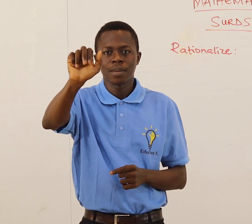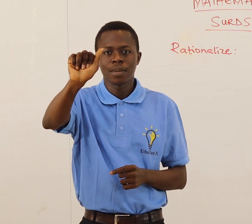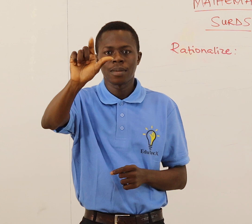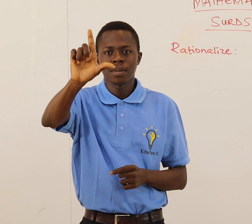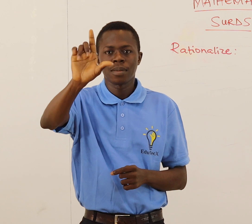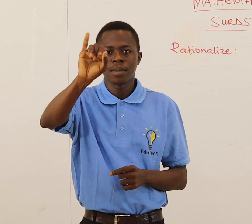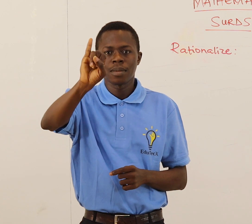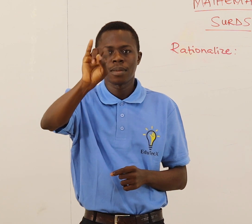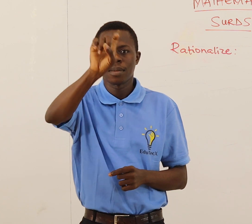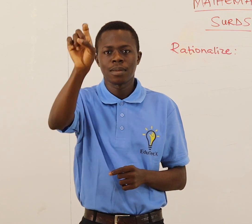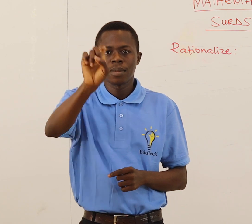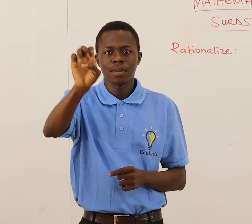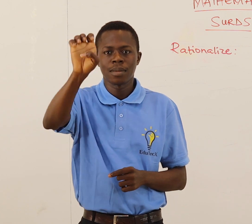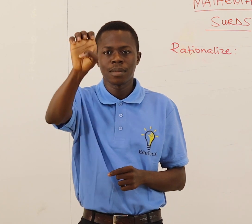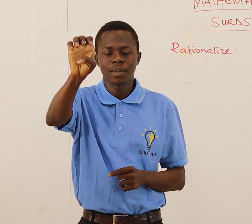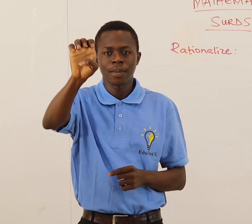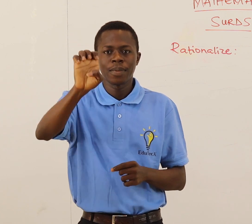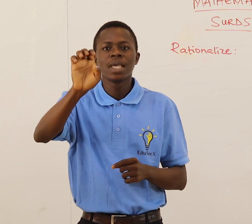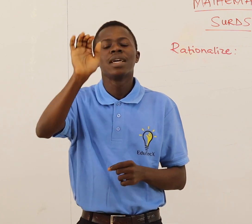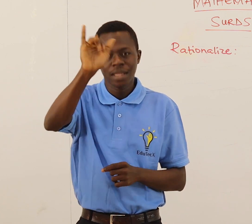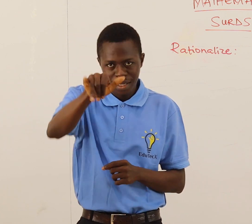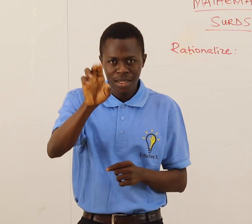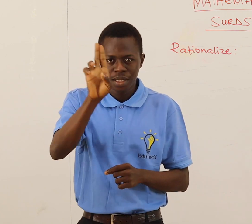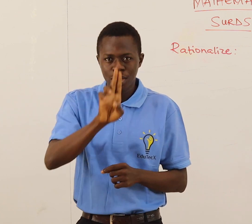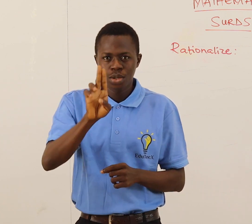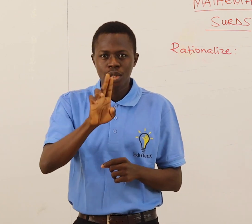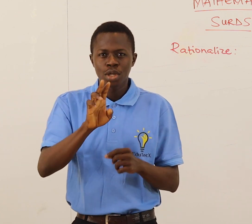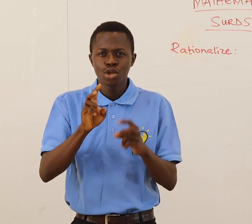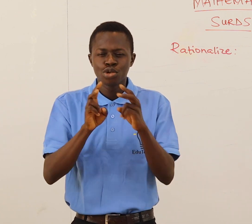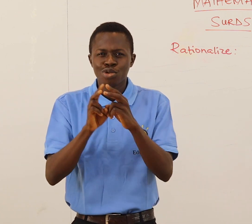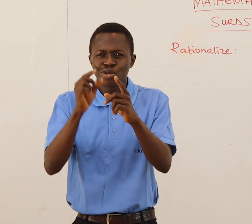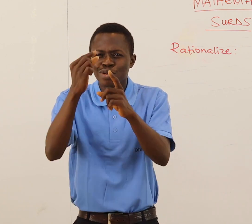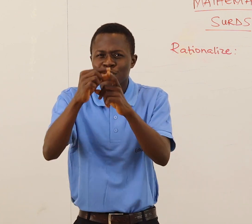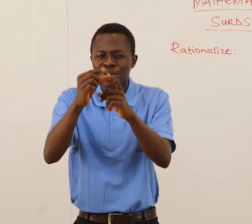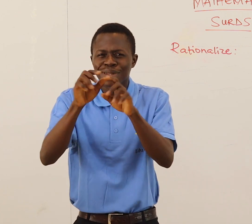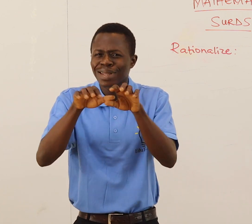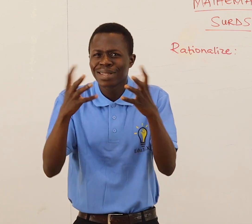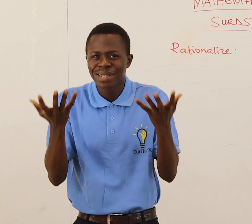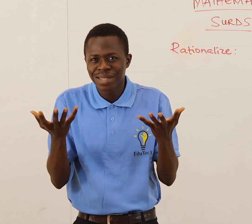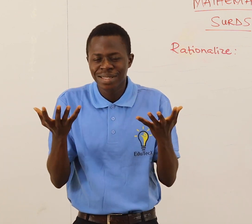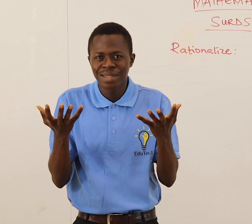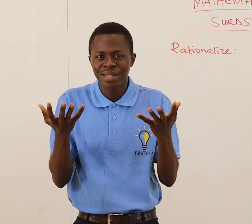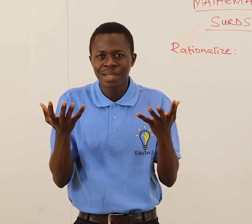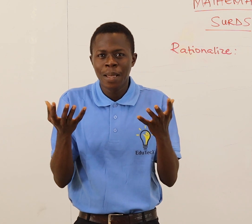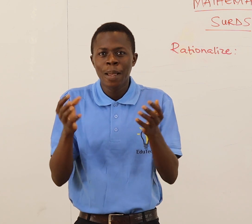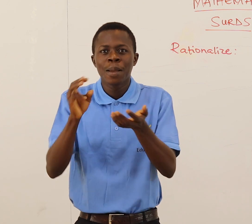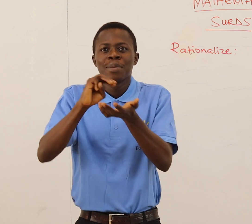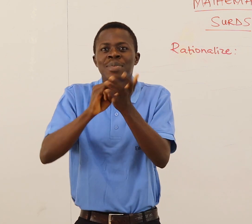expression, what do we do? So that is where we use the rationalization of